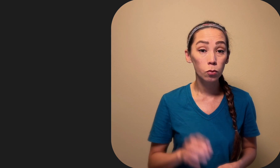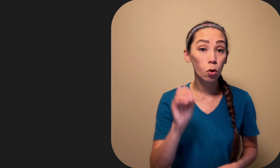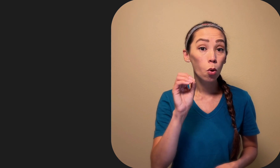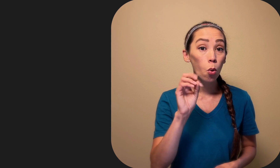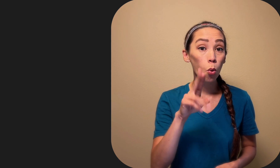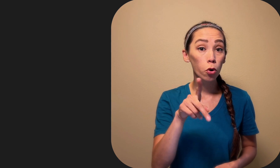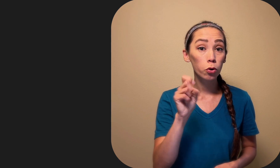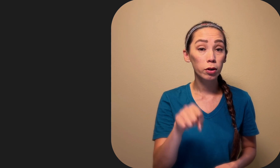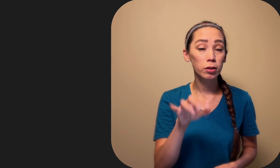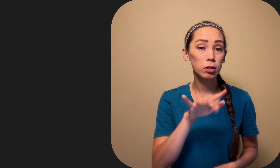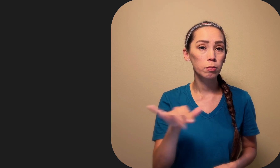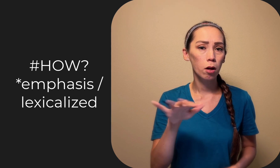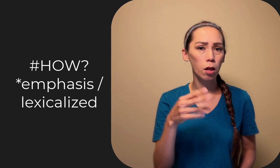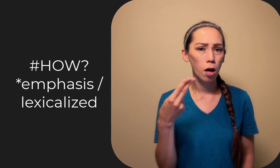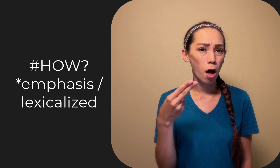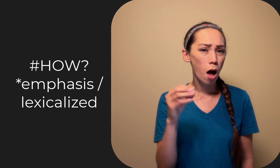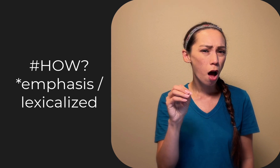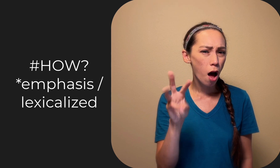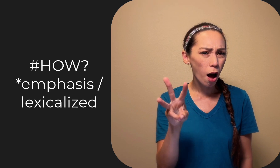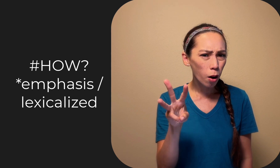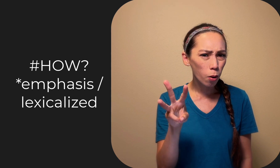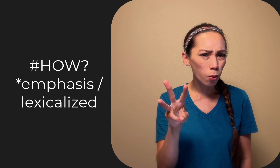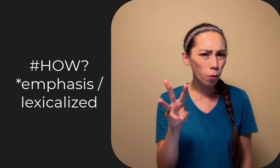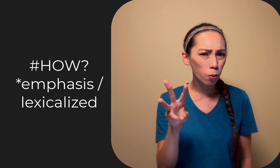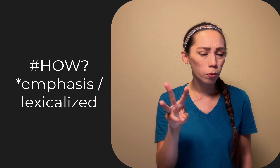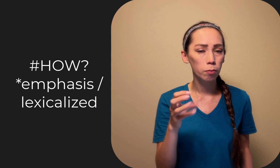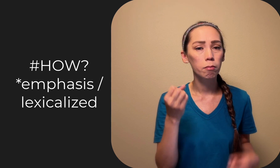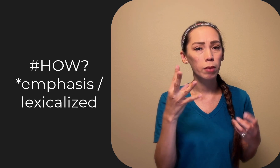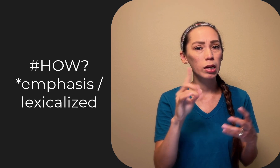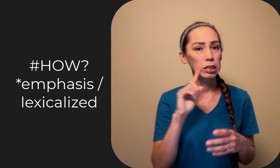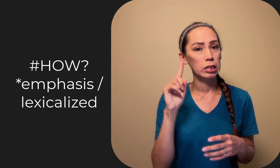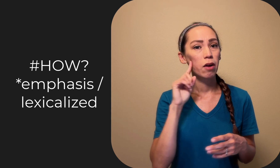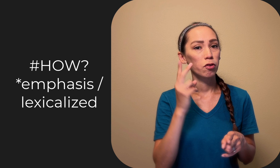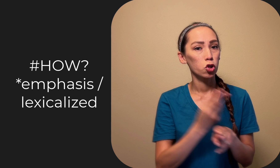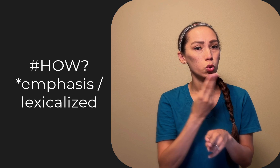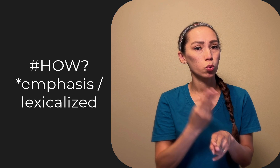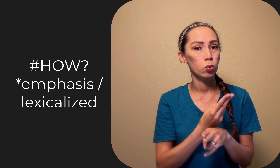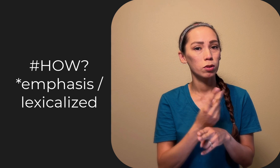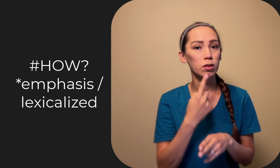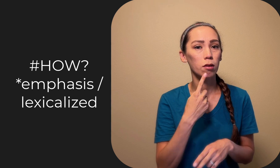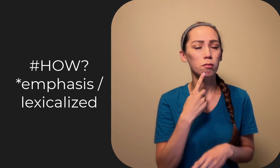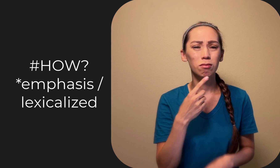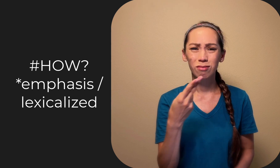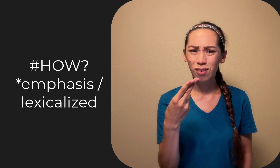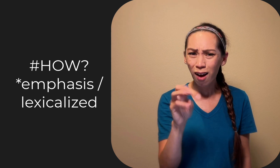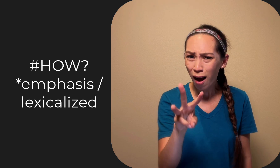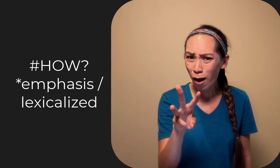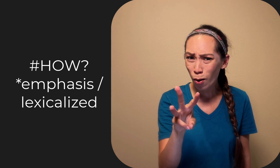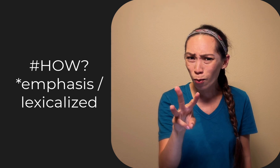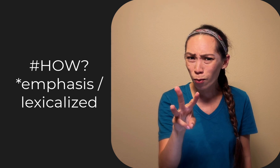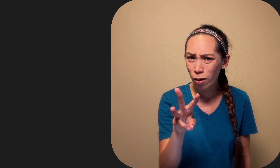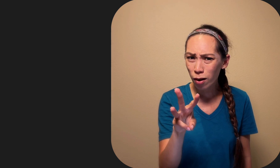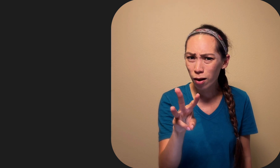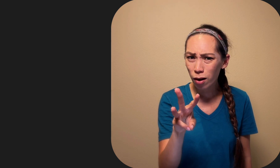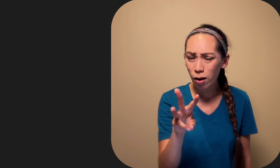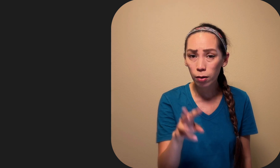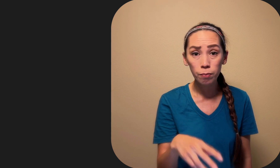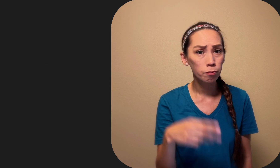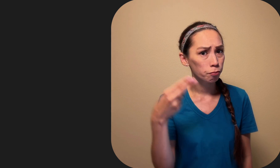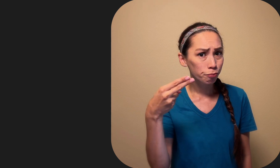or you can spell how, which is commonly used in the deaf community when they're asking for emphasis.